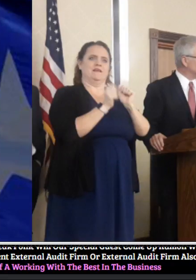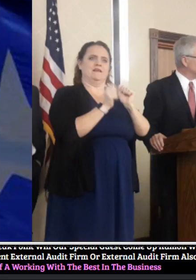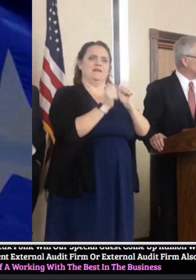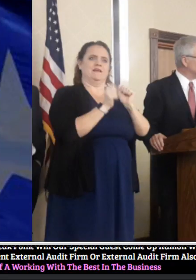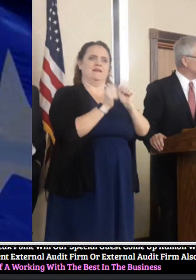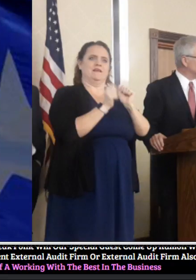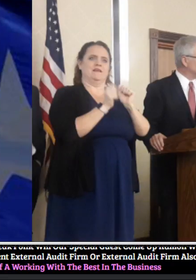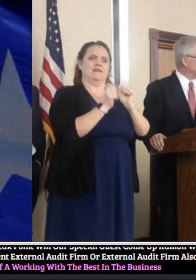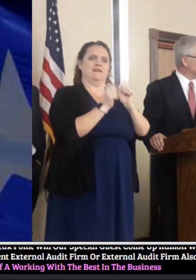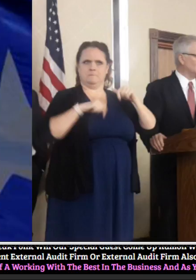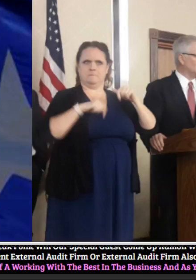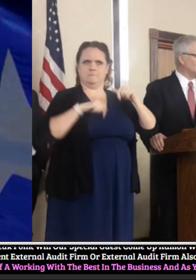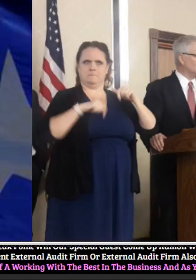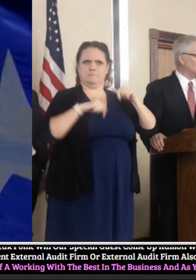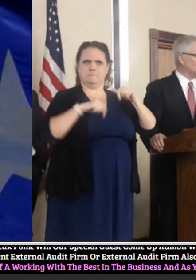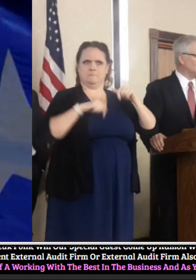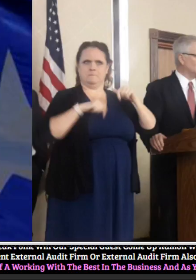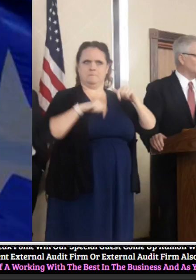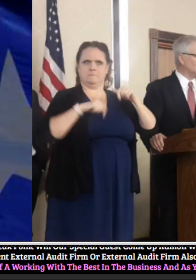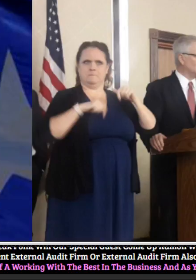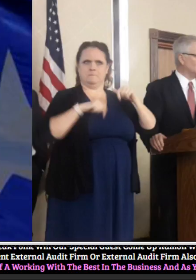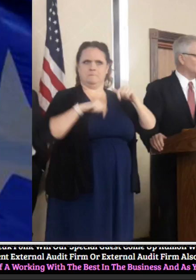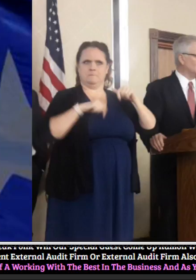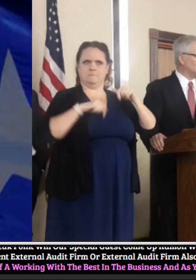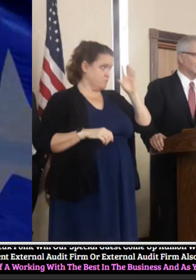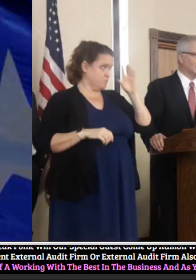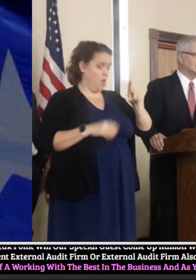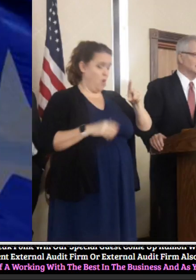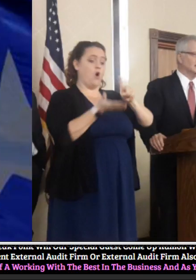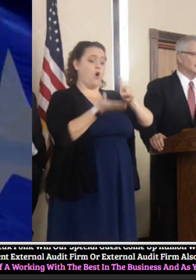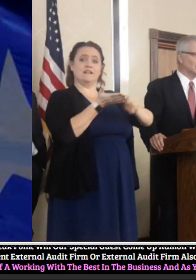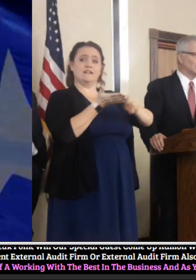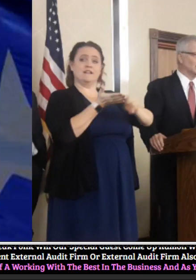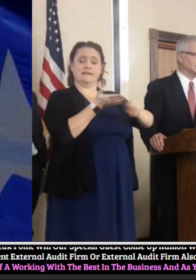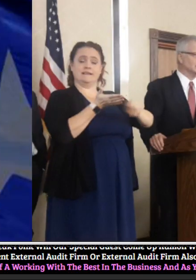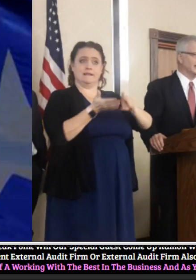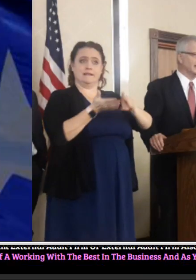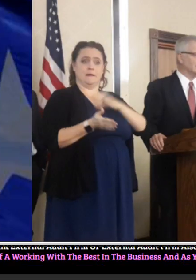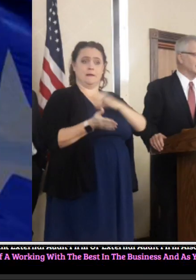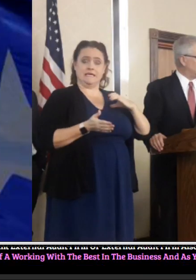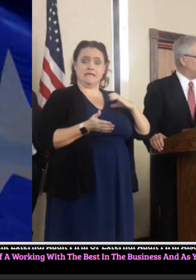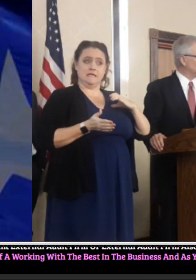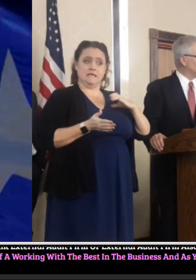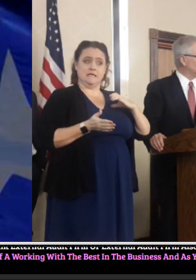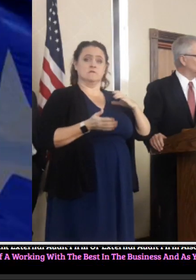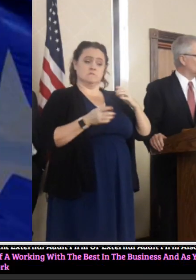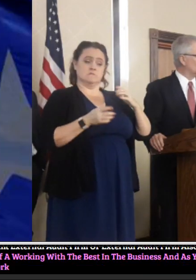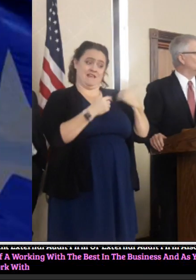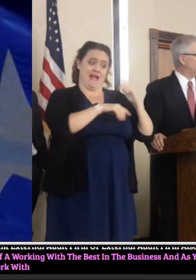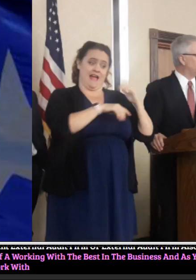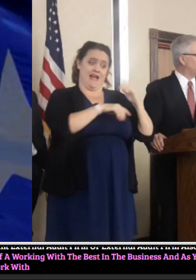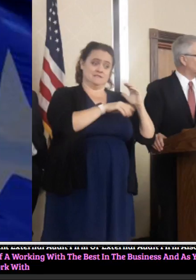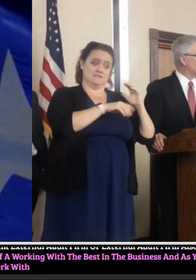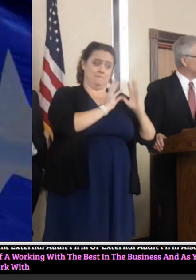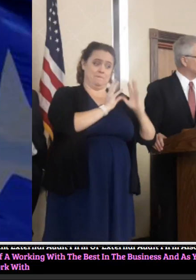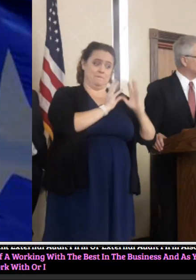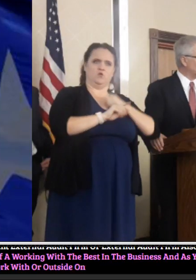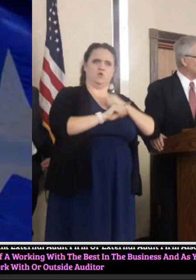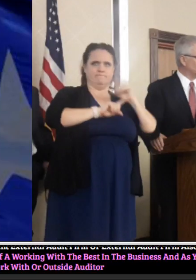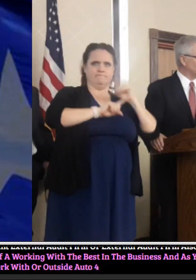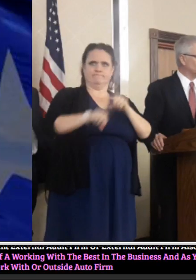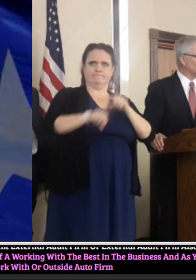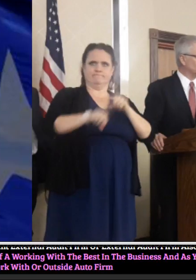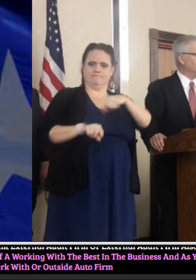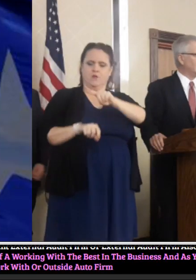all know, the audit committee was charged at our last meeting to work with our outside audit